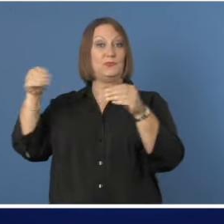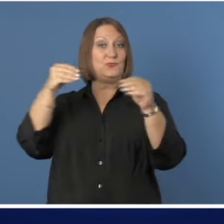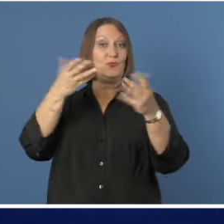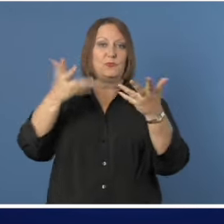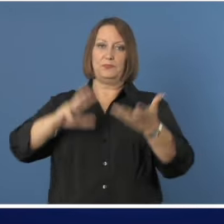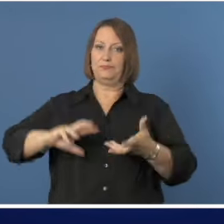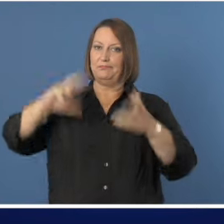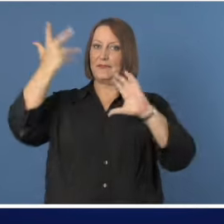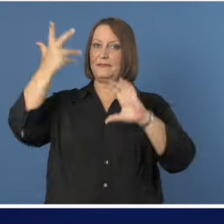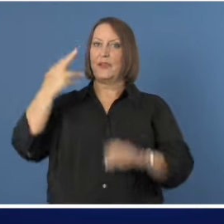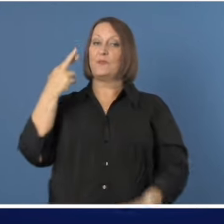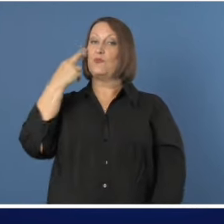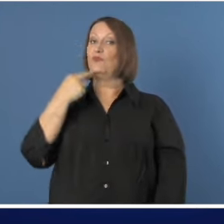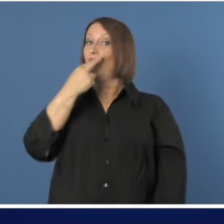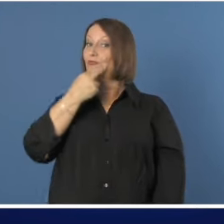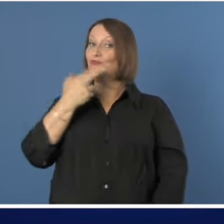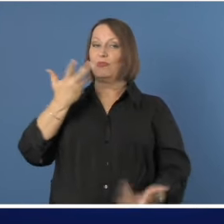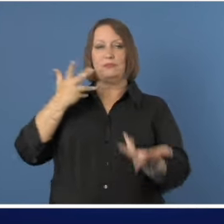stores,